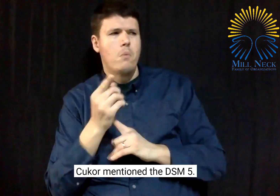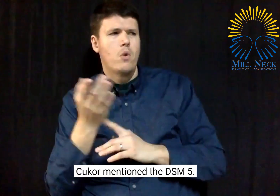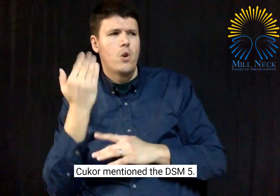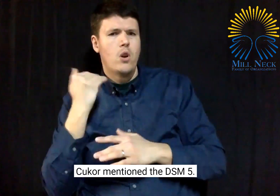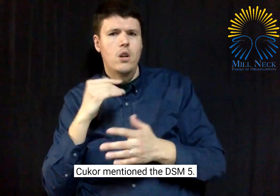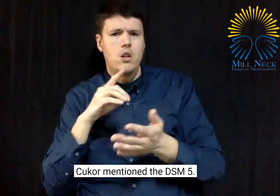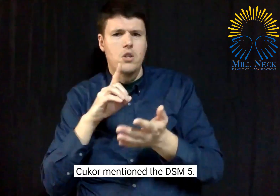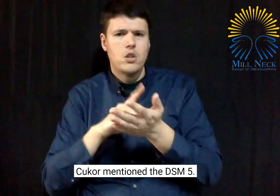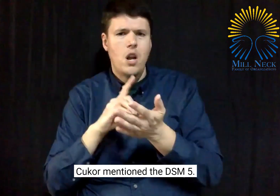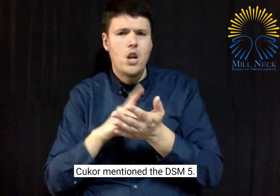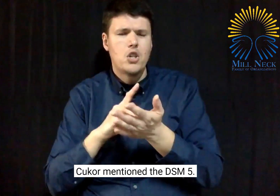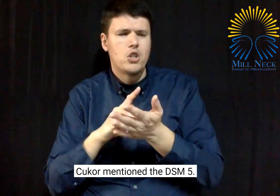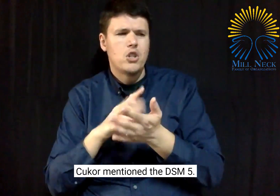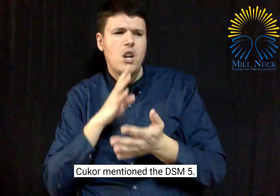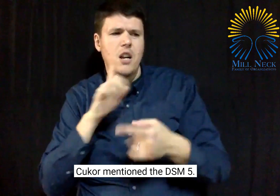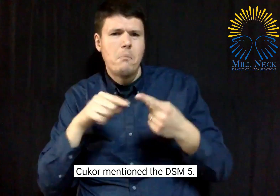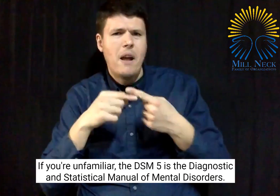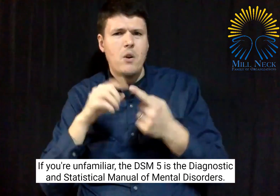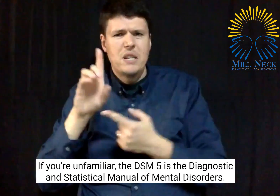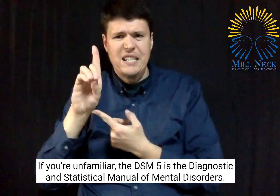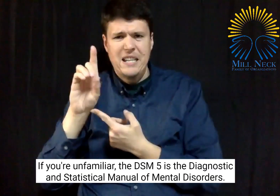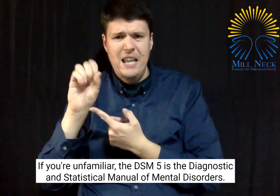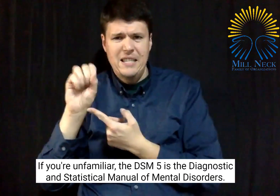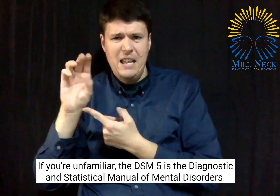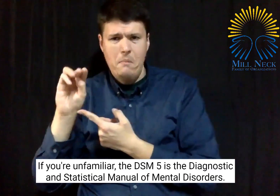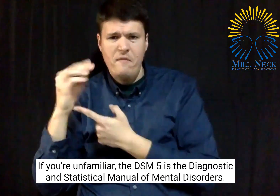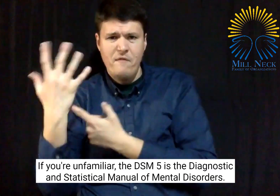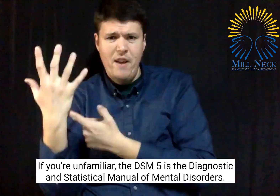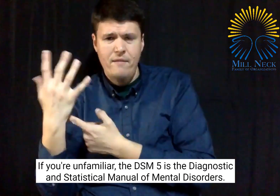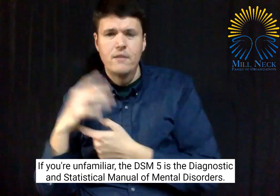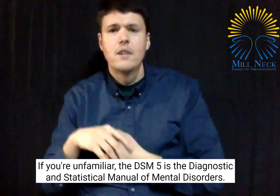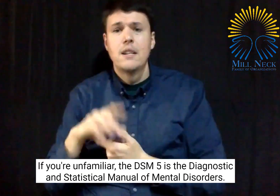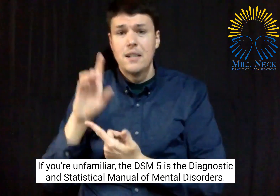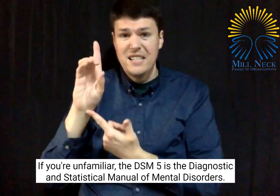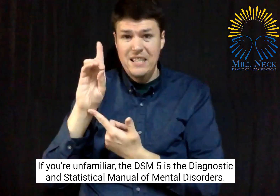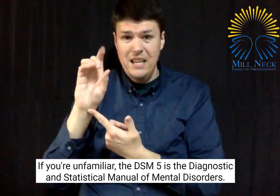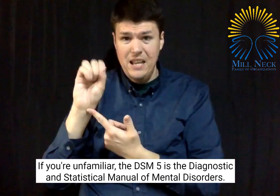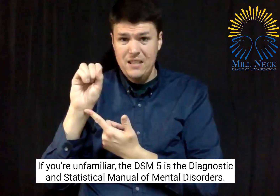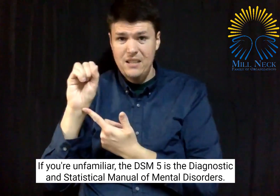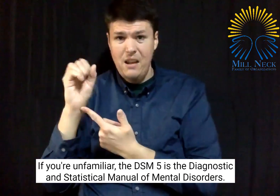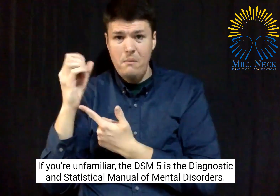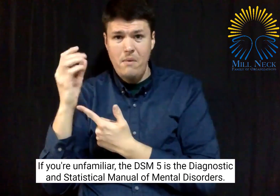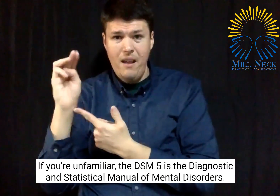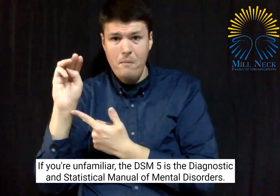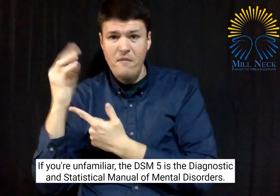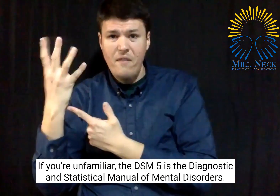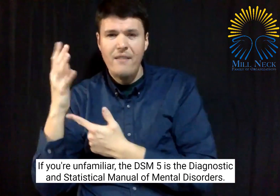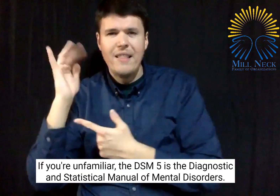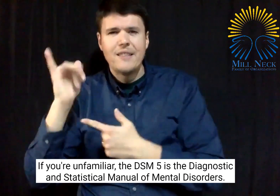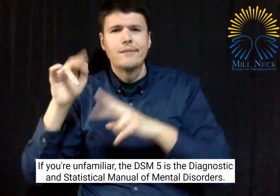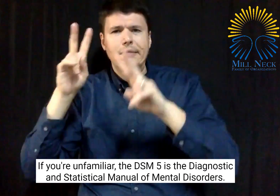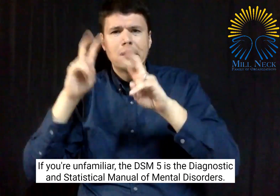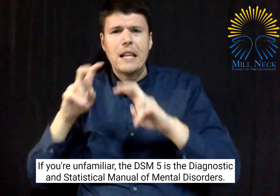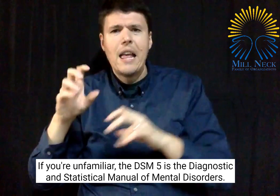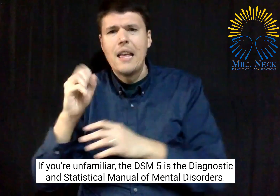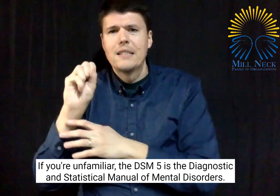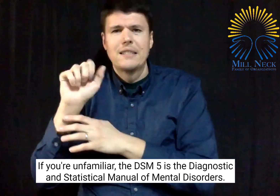Cukor mentioned the DSM-5. If you're unfamiliar, the DSM-5 is the Diagnostic and Statistical Manual of Mental